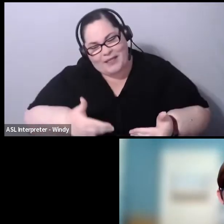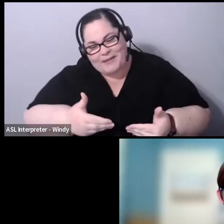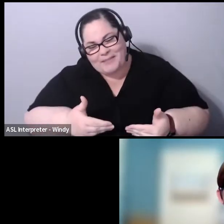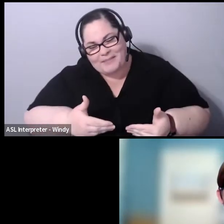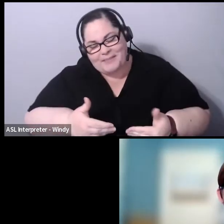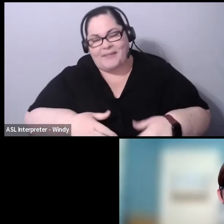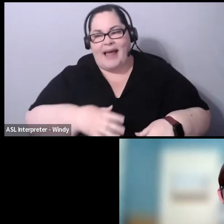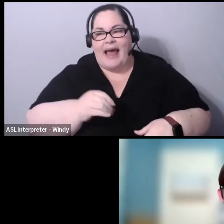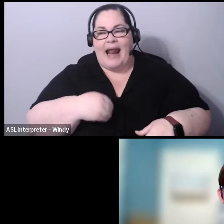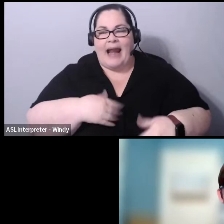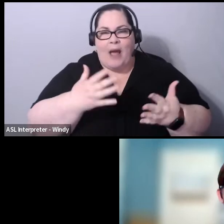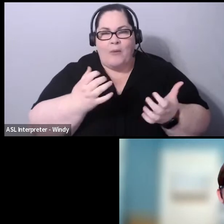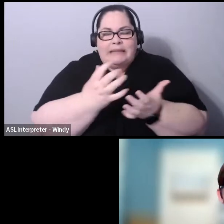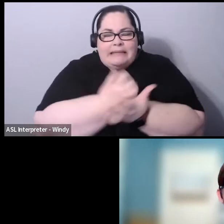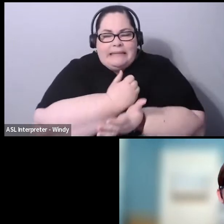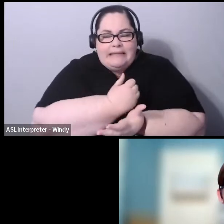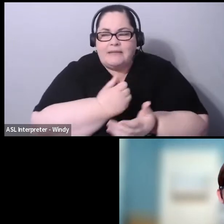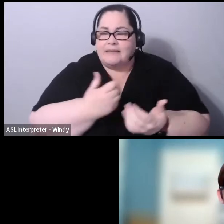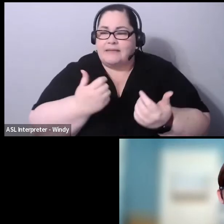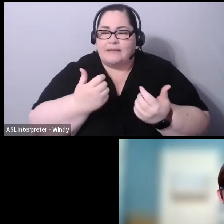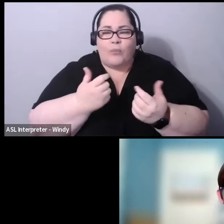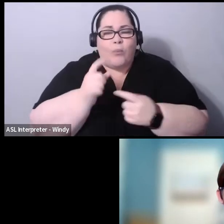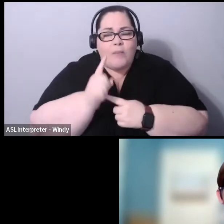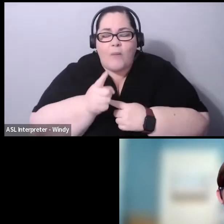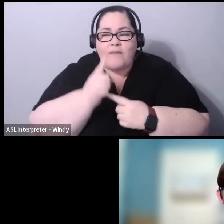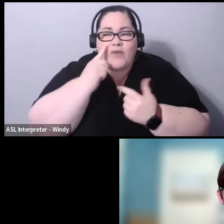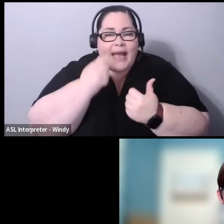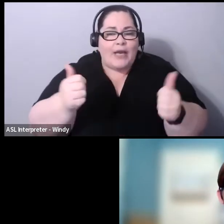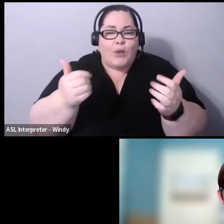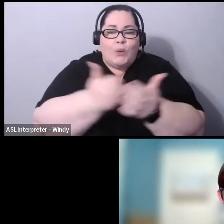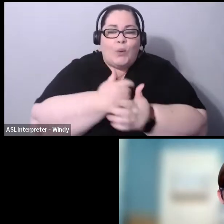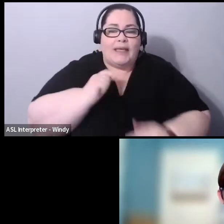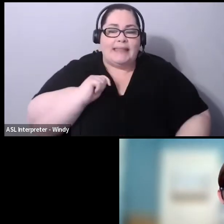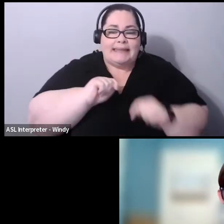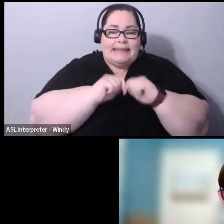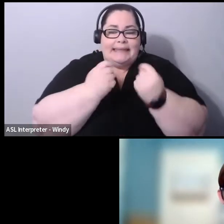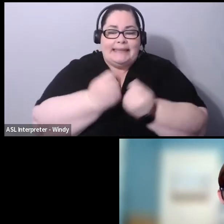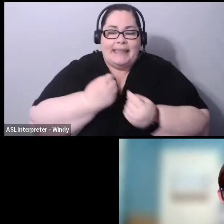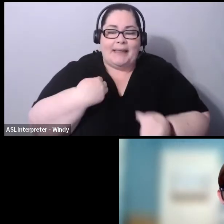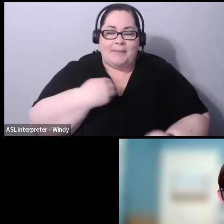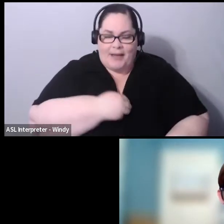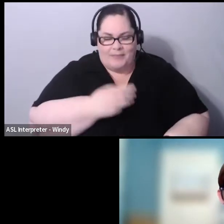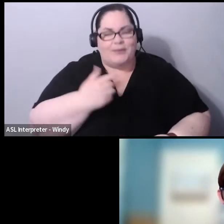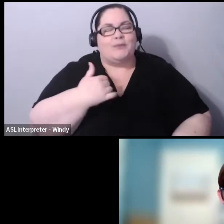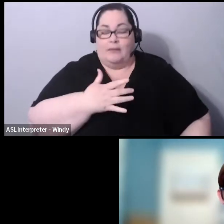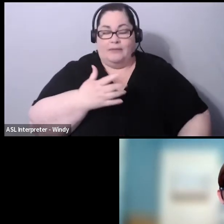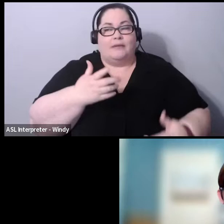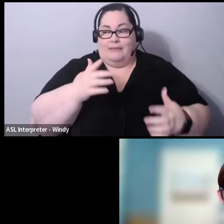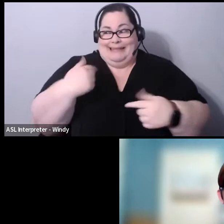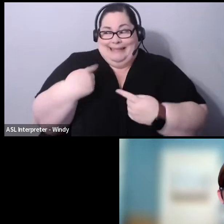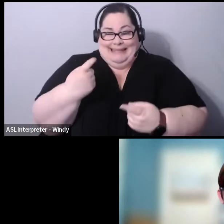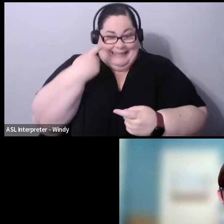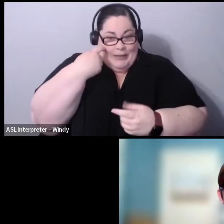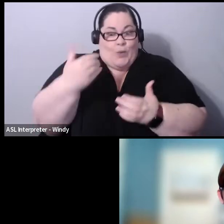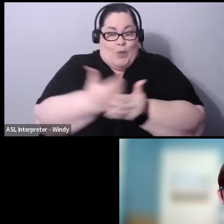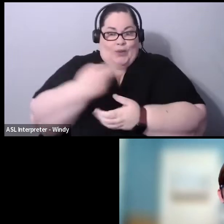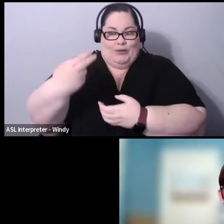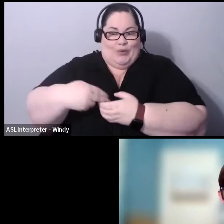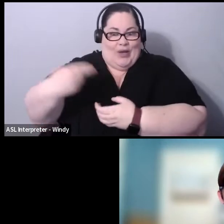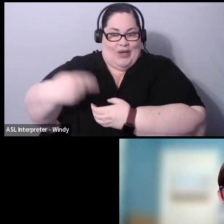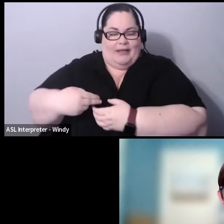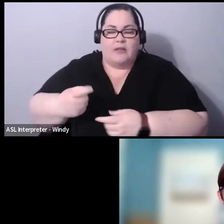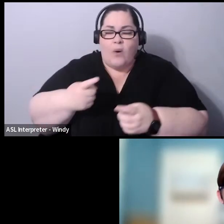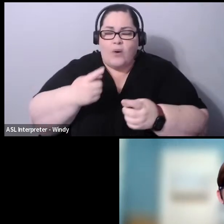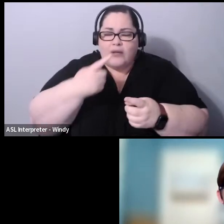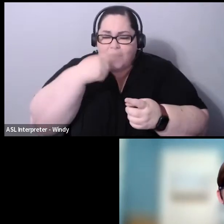And I'd love to take a moment for any new team members. We've had a lot of new people join the team, and we want to, if you